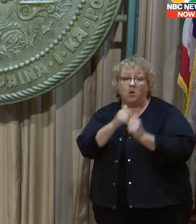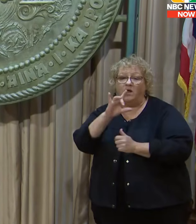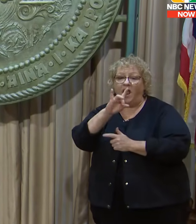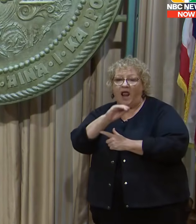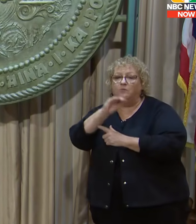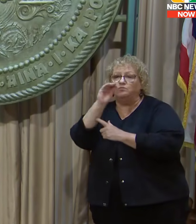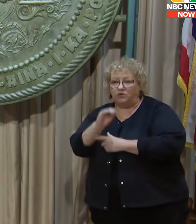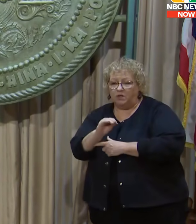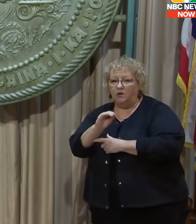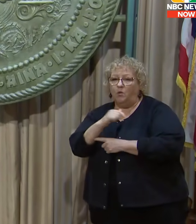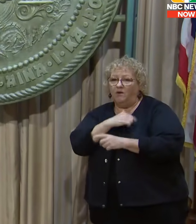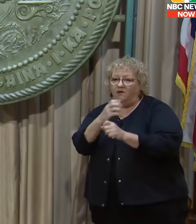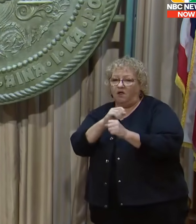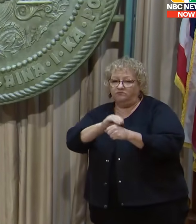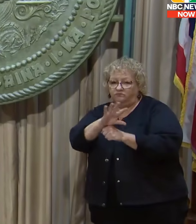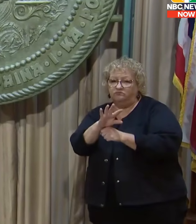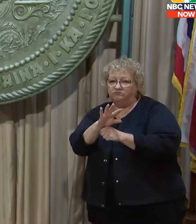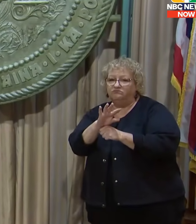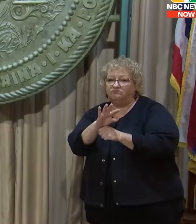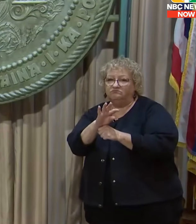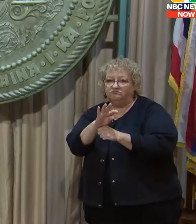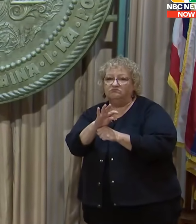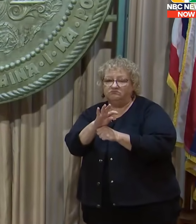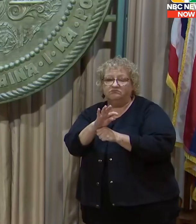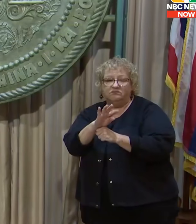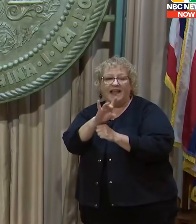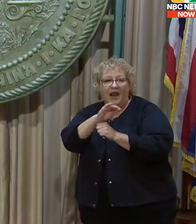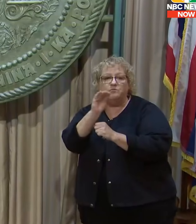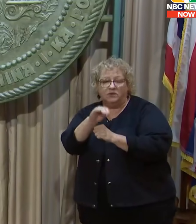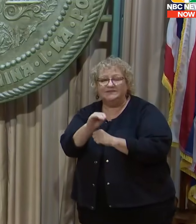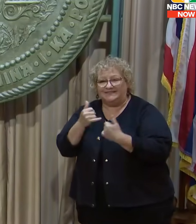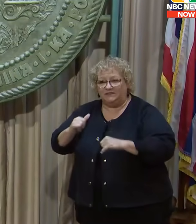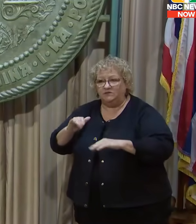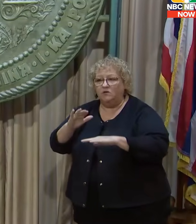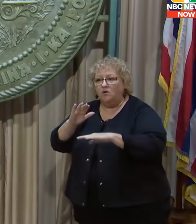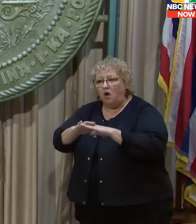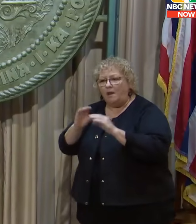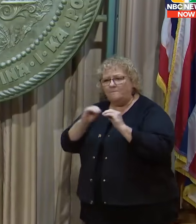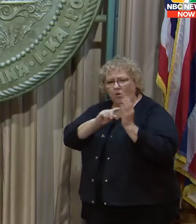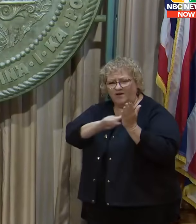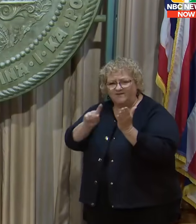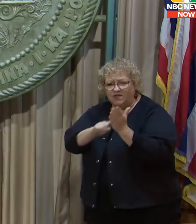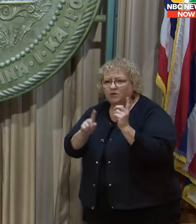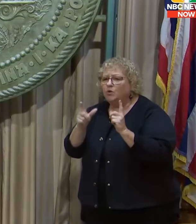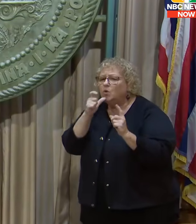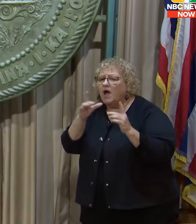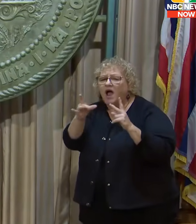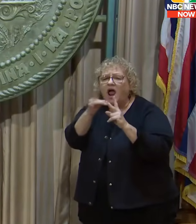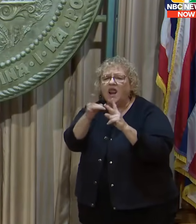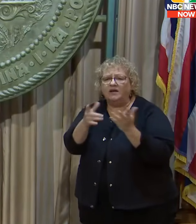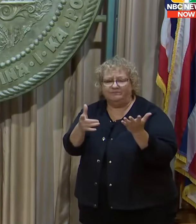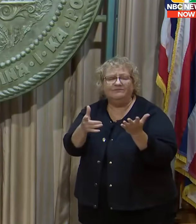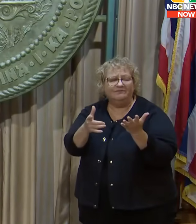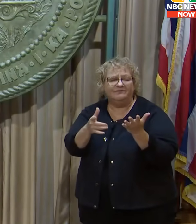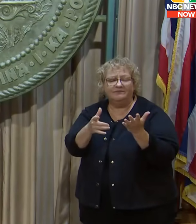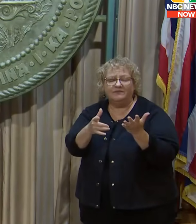cases we've had until late. Many of these cases are still under investigation, so I hesitate to give you